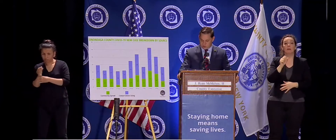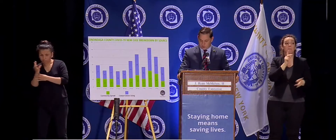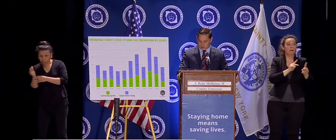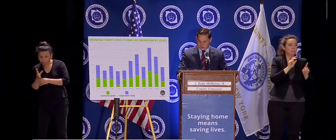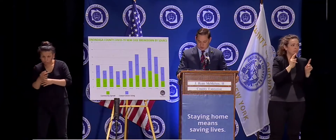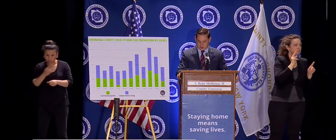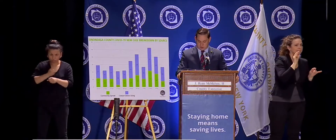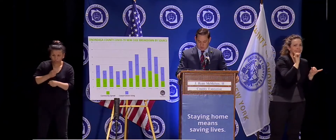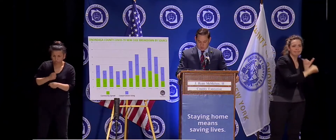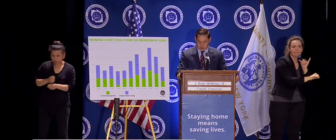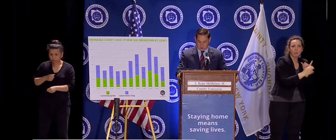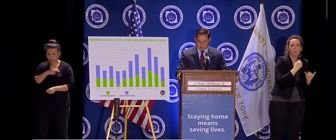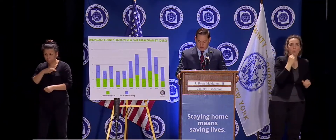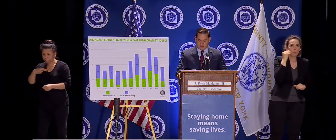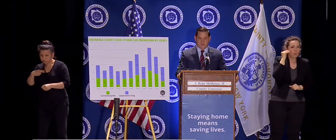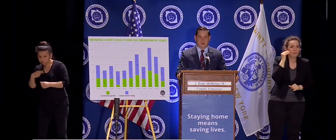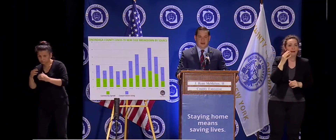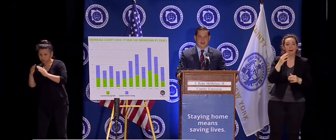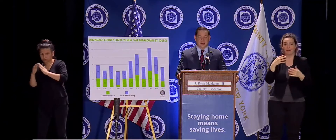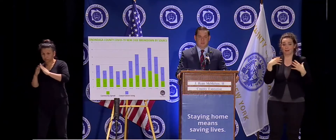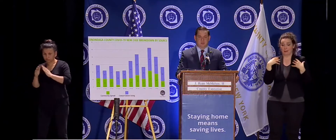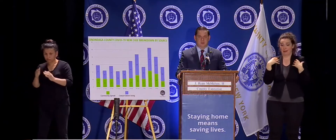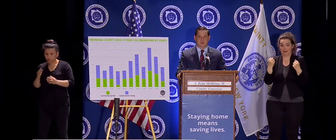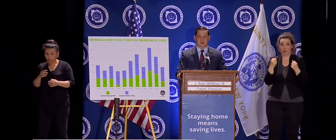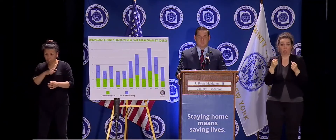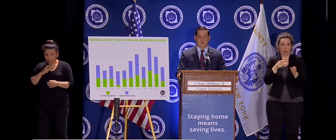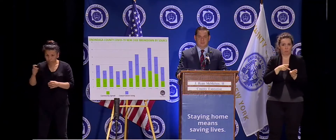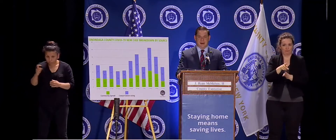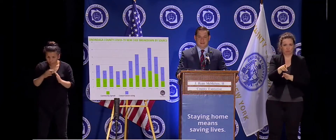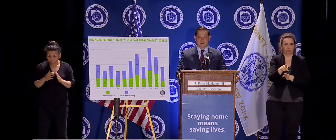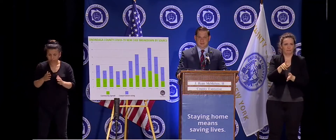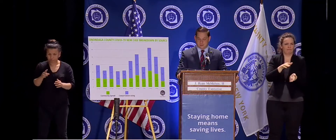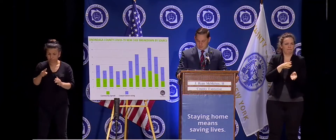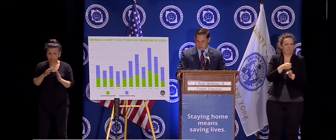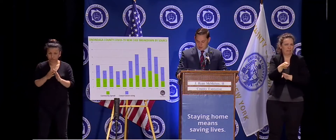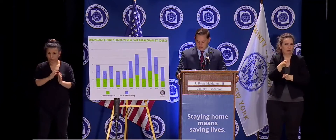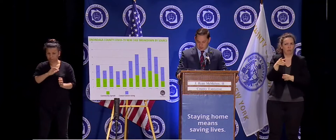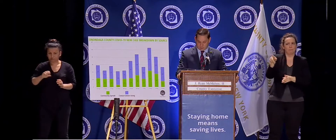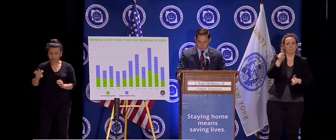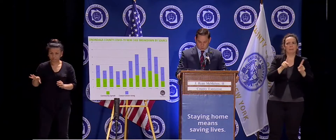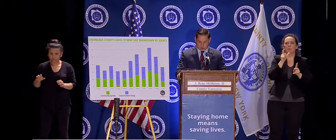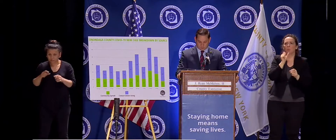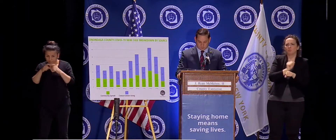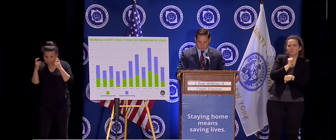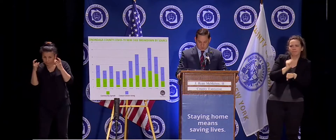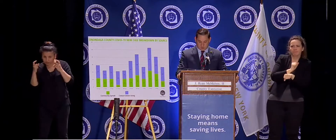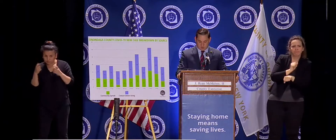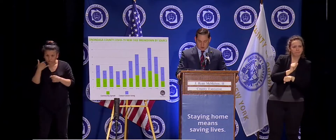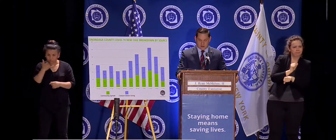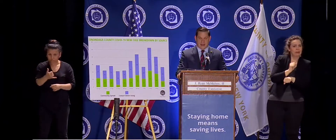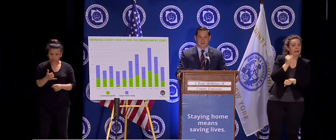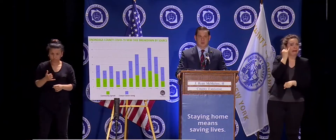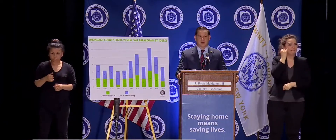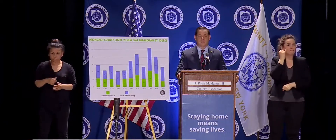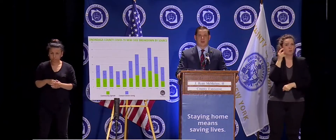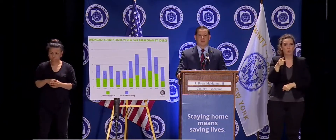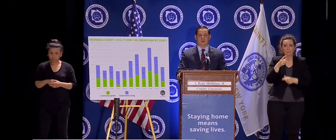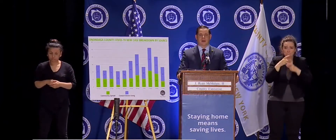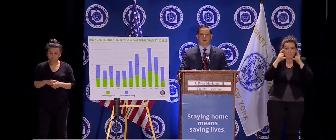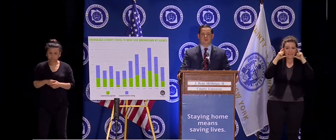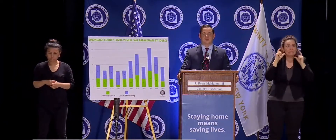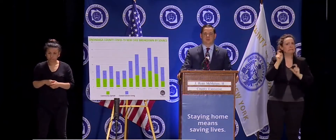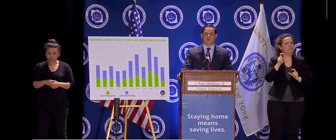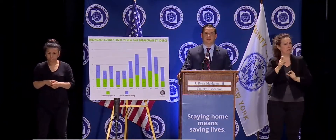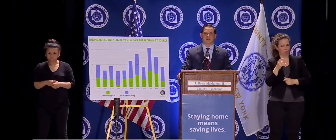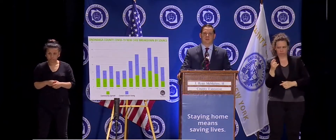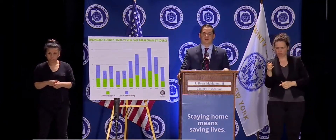worker, or a senior, will help fill that gap. If you need a mask, you can call that number as well. Our continuity of care